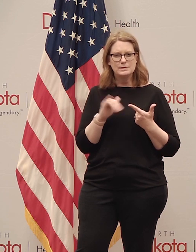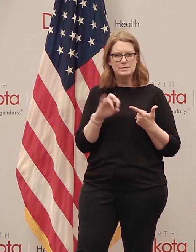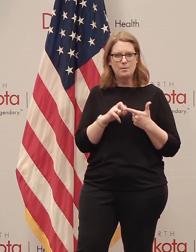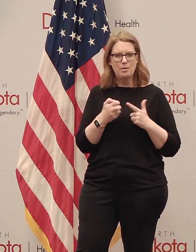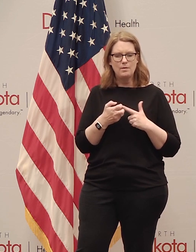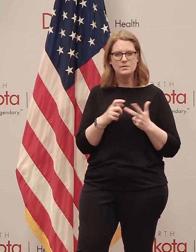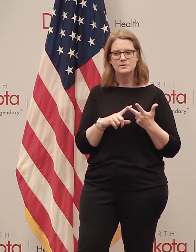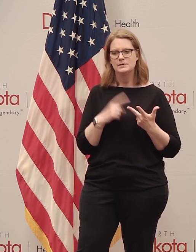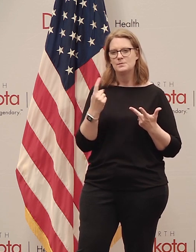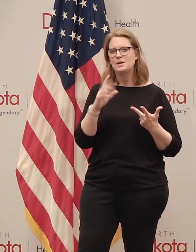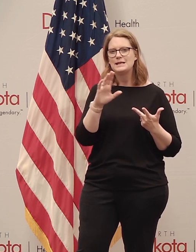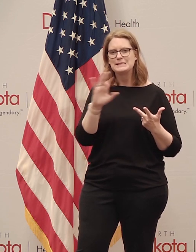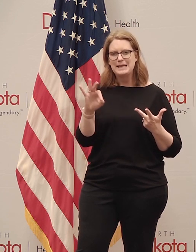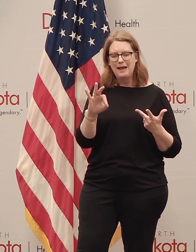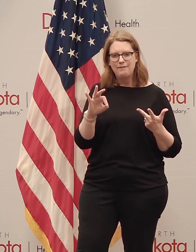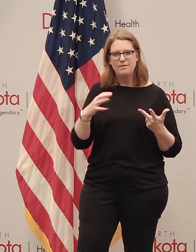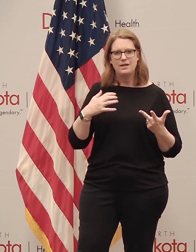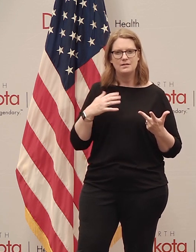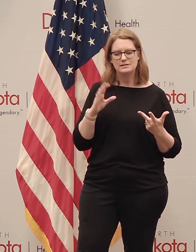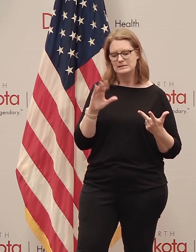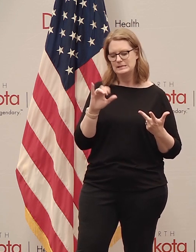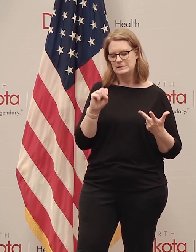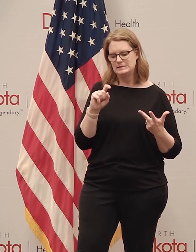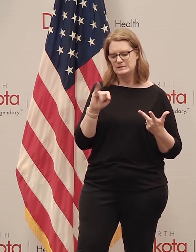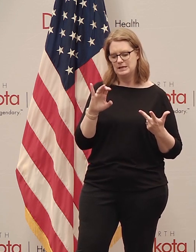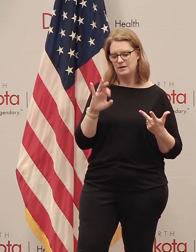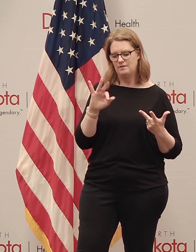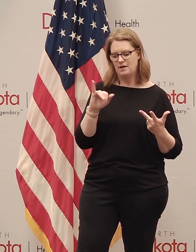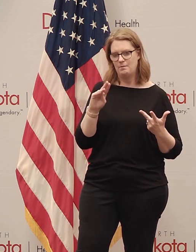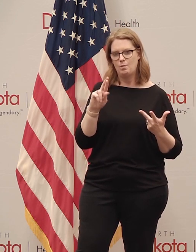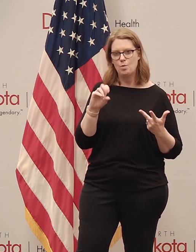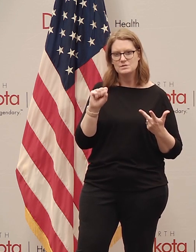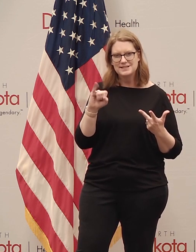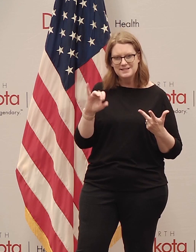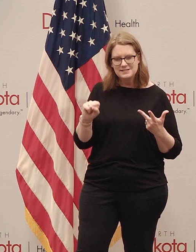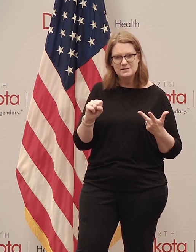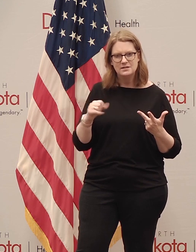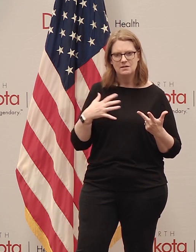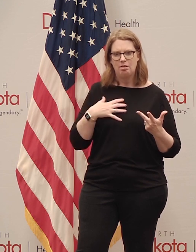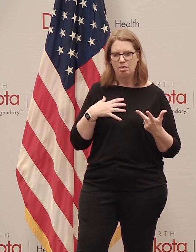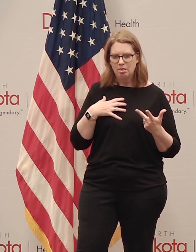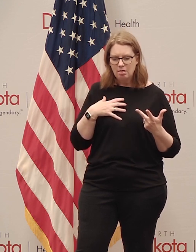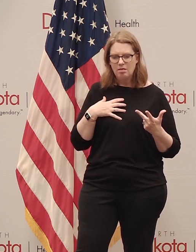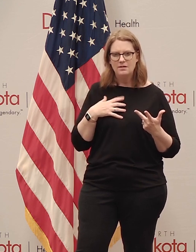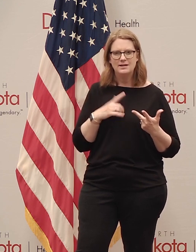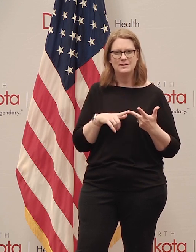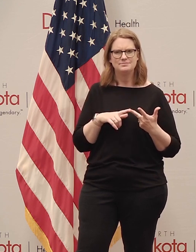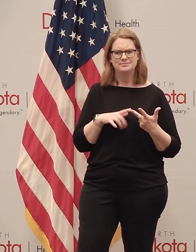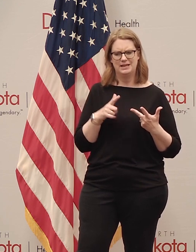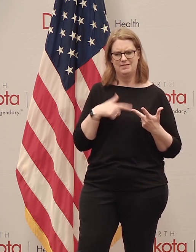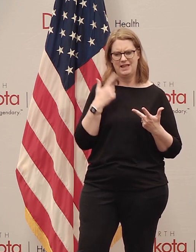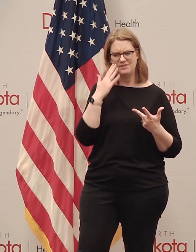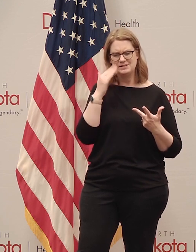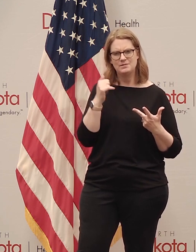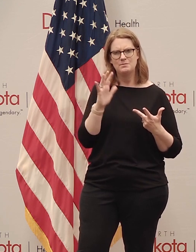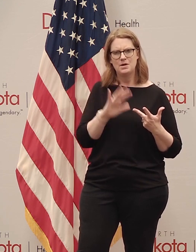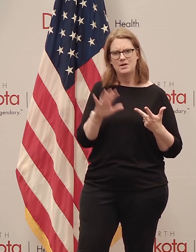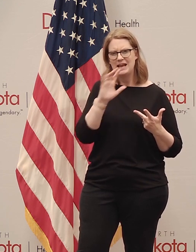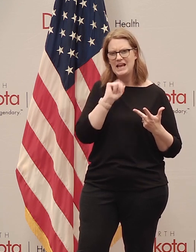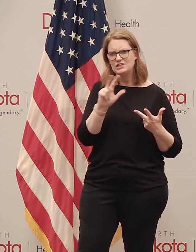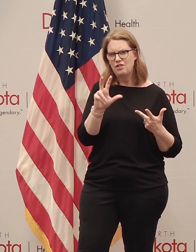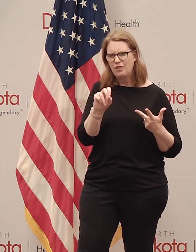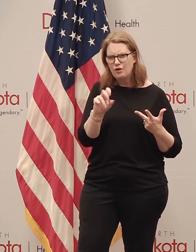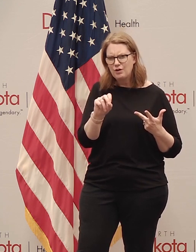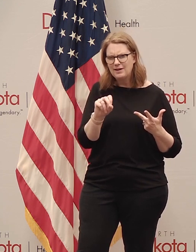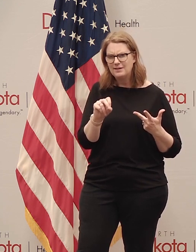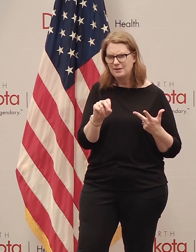got cystic fibrosis, which until recently, if you had that disease, the life expectancy was about age 30.